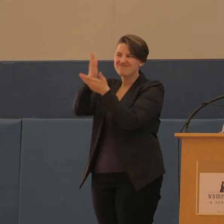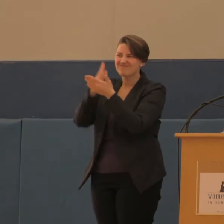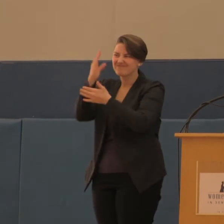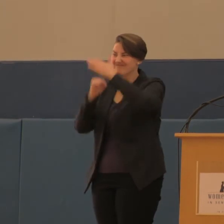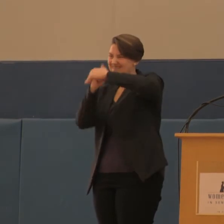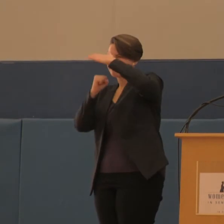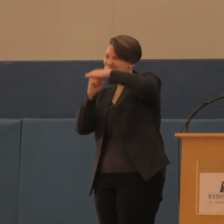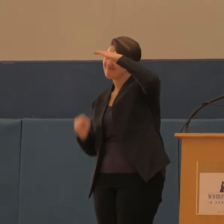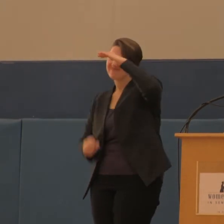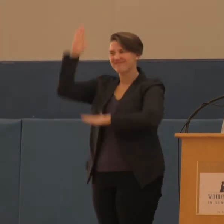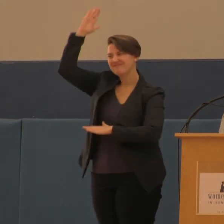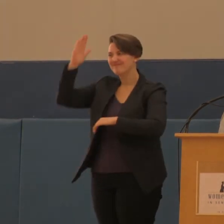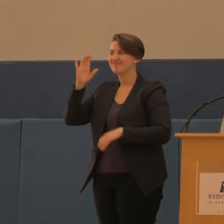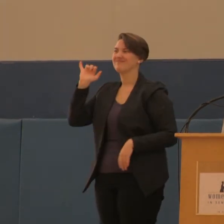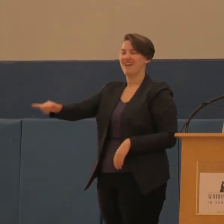ceiling.